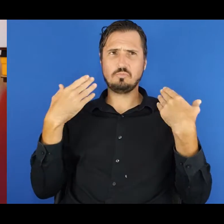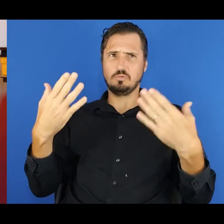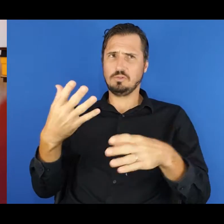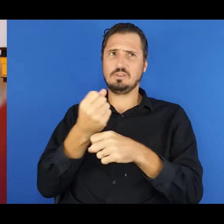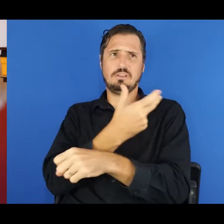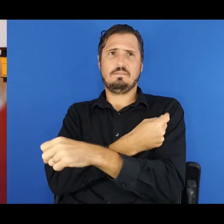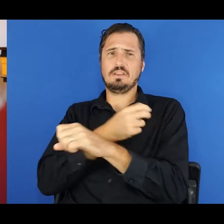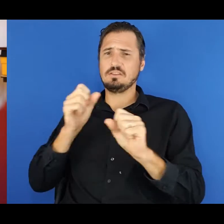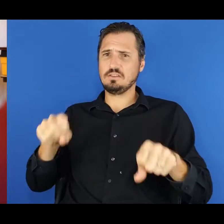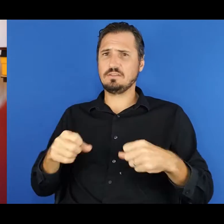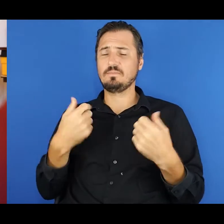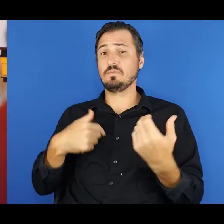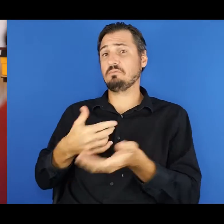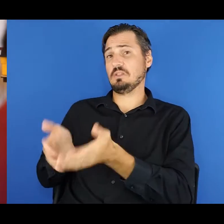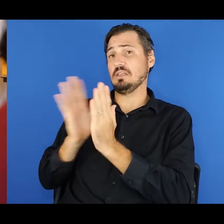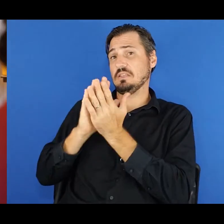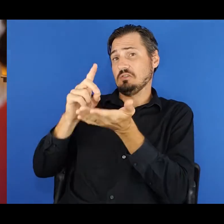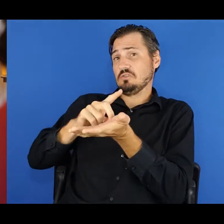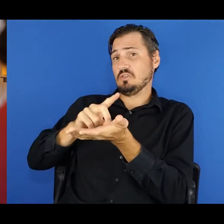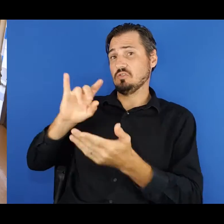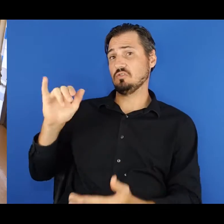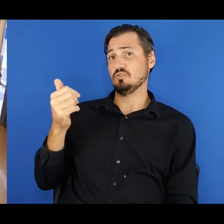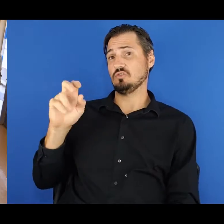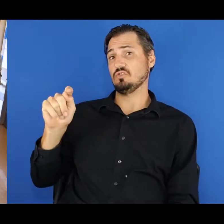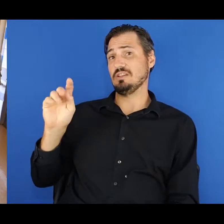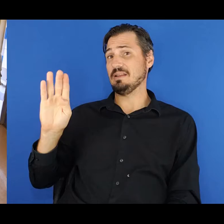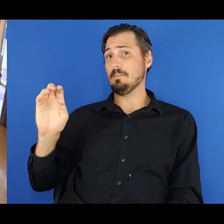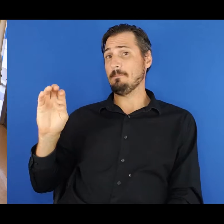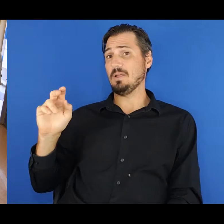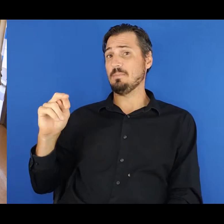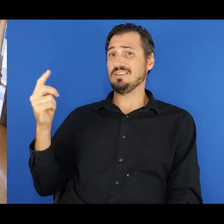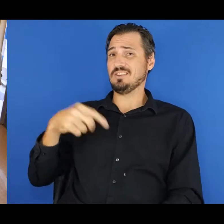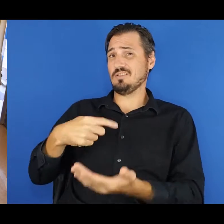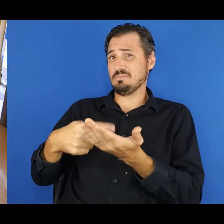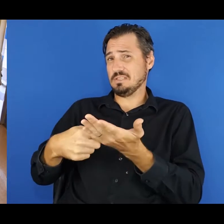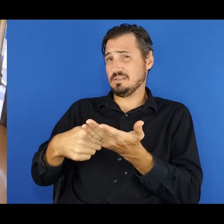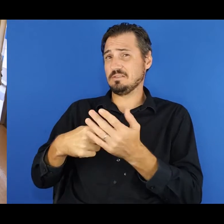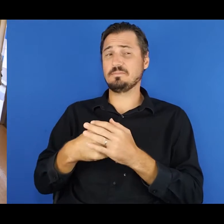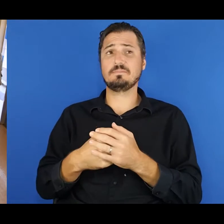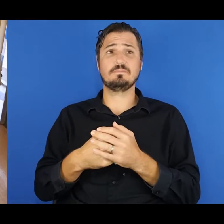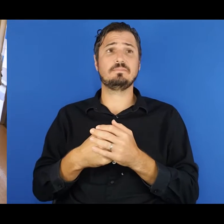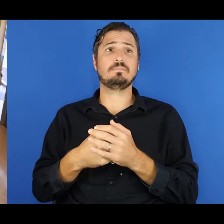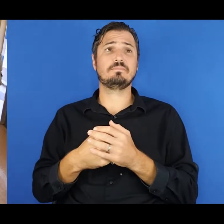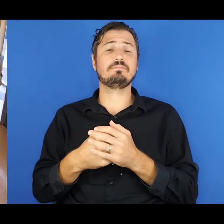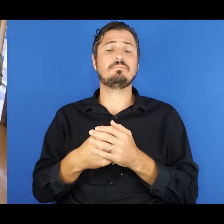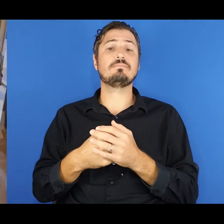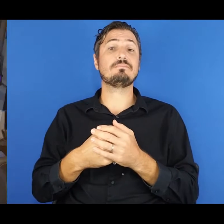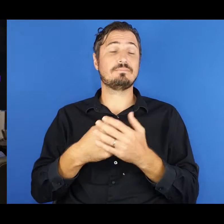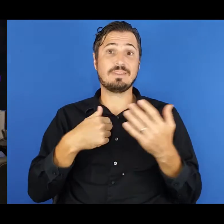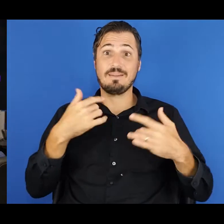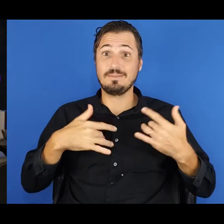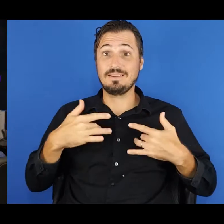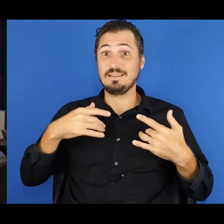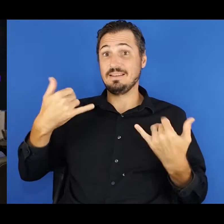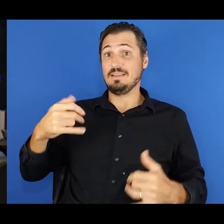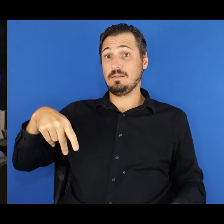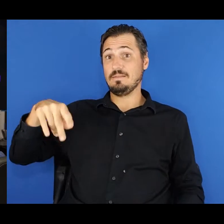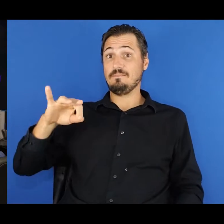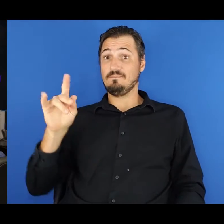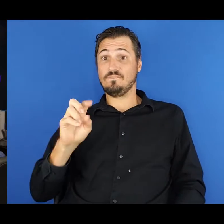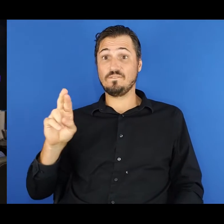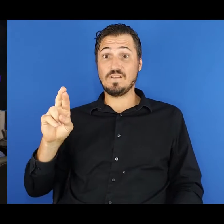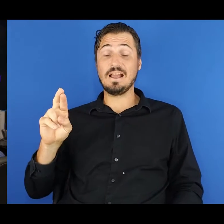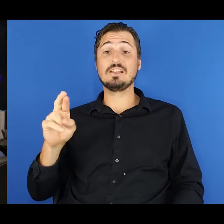Dr. Janet Berriman, to discuss this development. Thank you, Mayor Kawakami. I'm excited that the Pfizer vaccine is